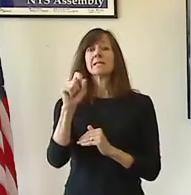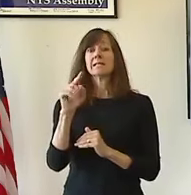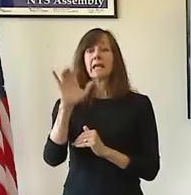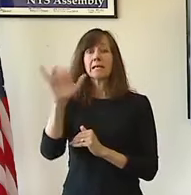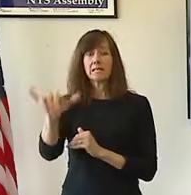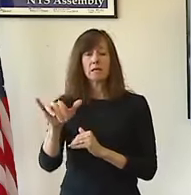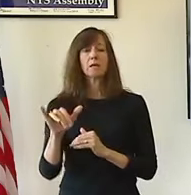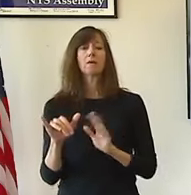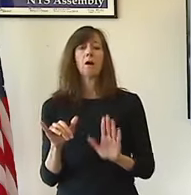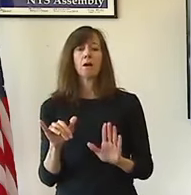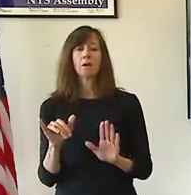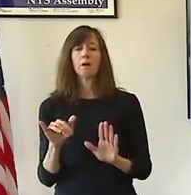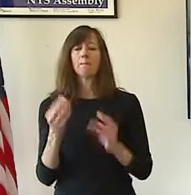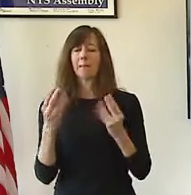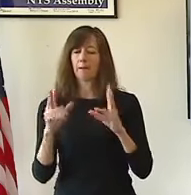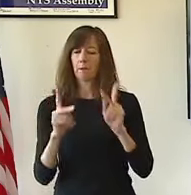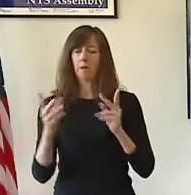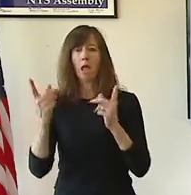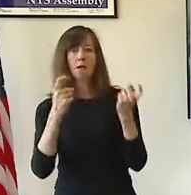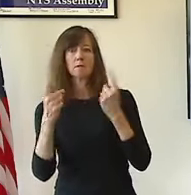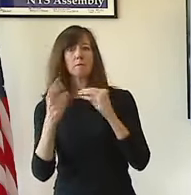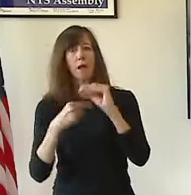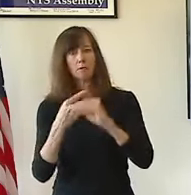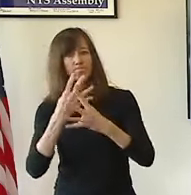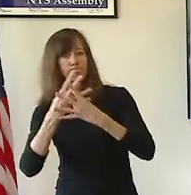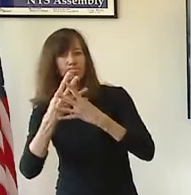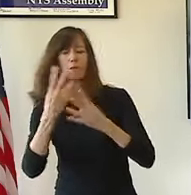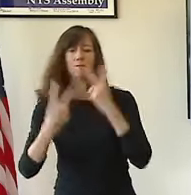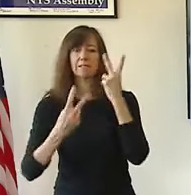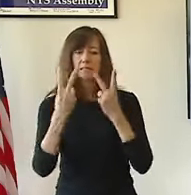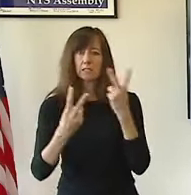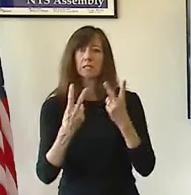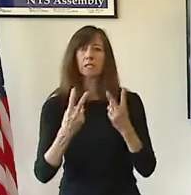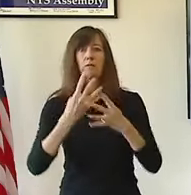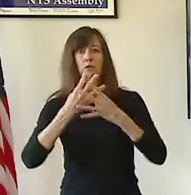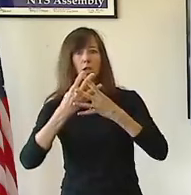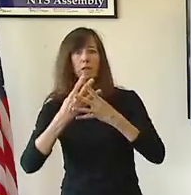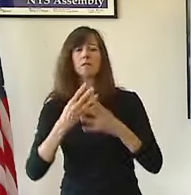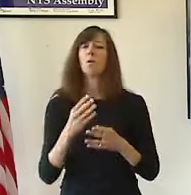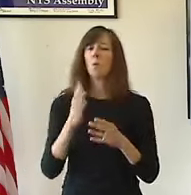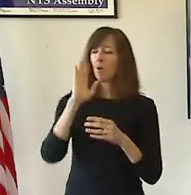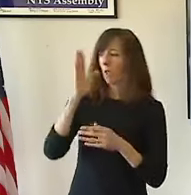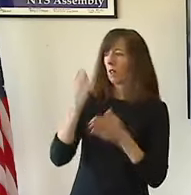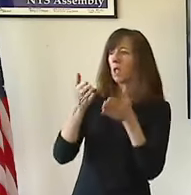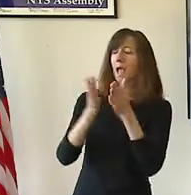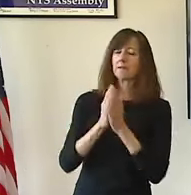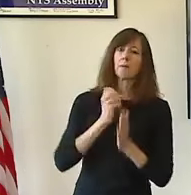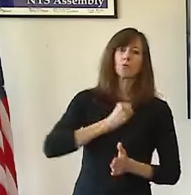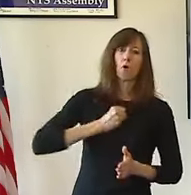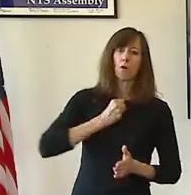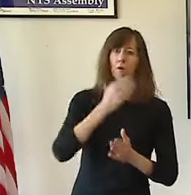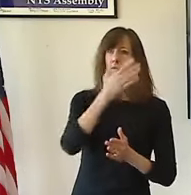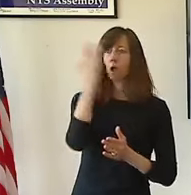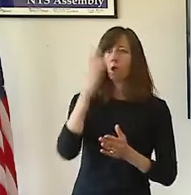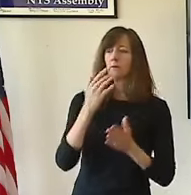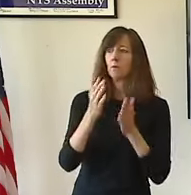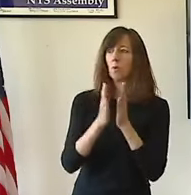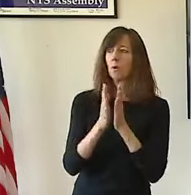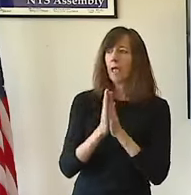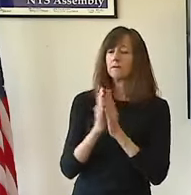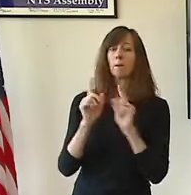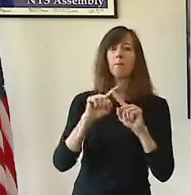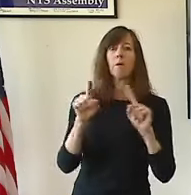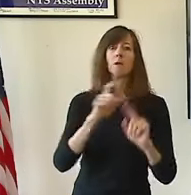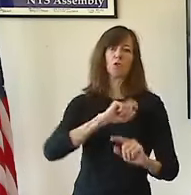owe you a response. We're going to ask the sheriff's office when they intend to have visitor access. I'm going to